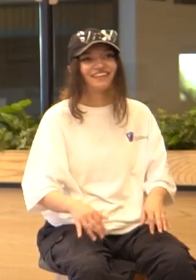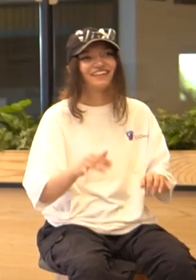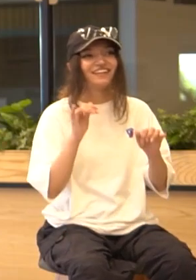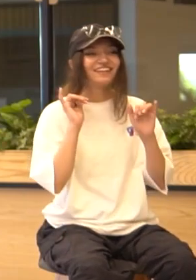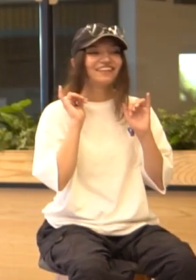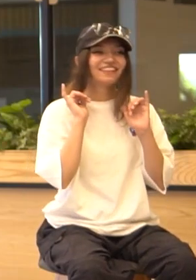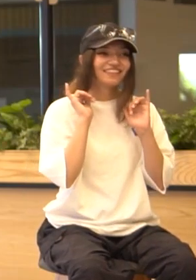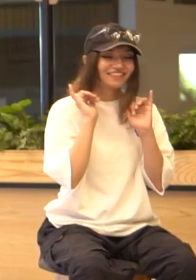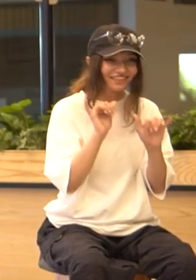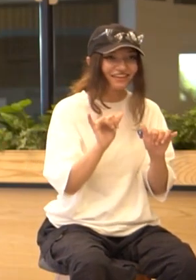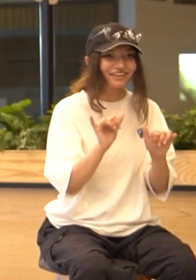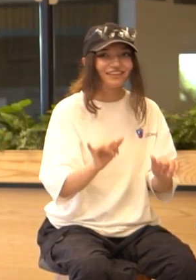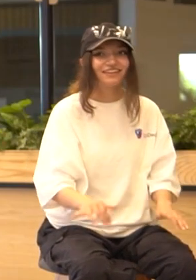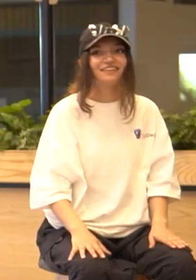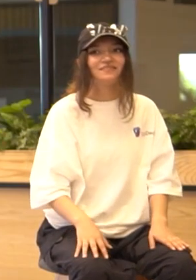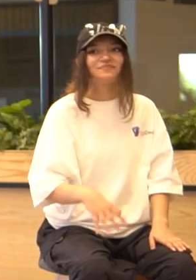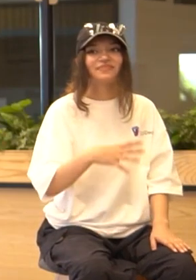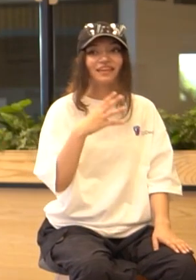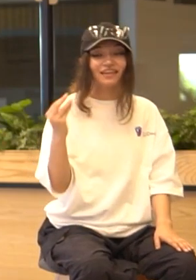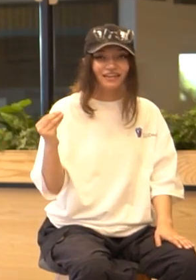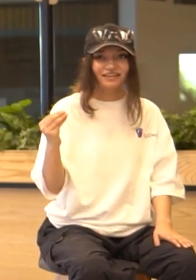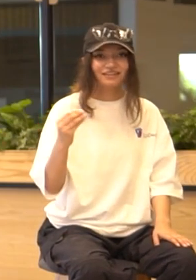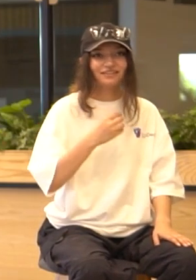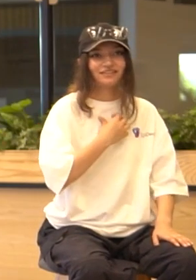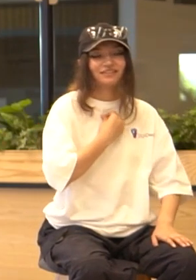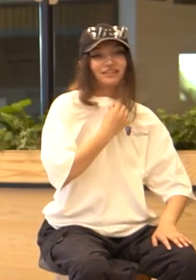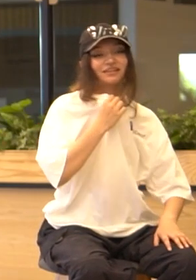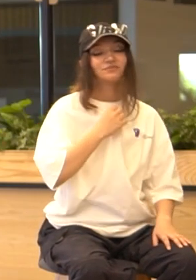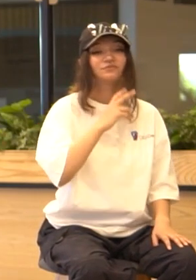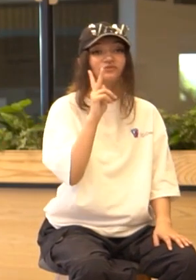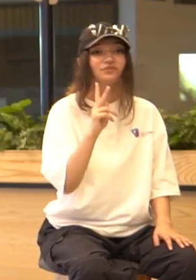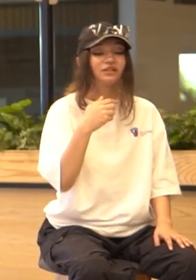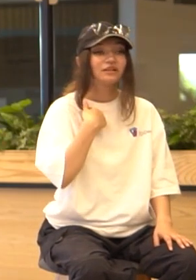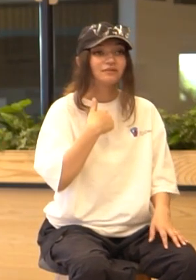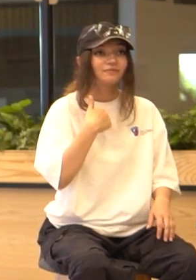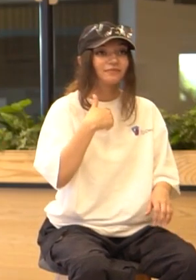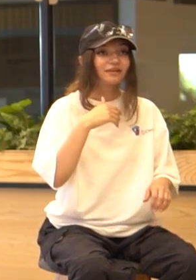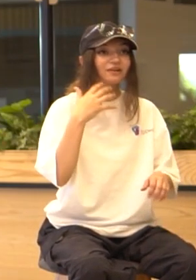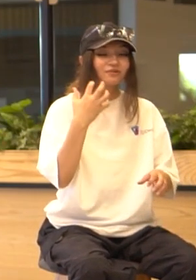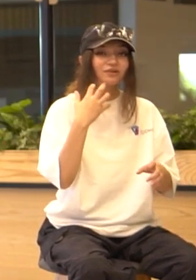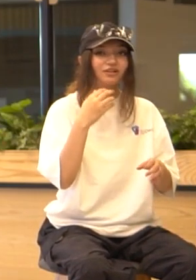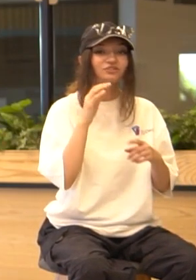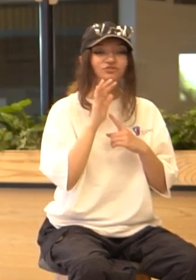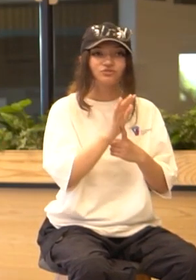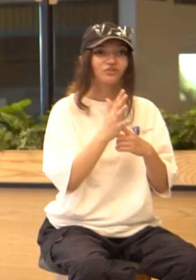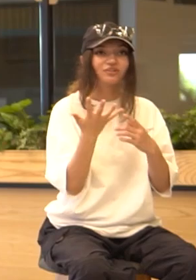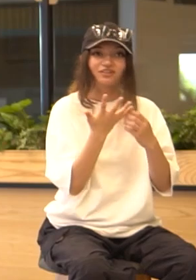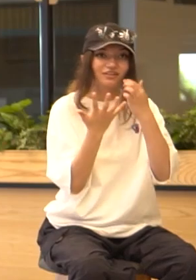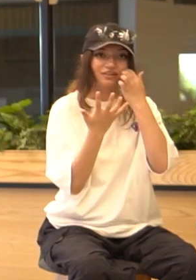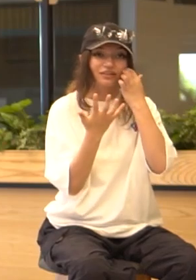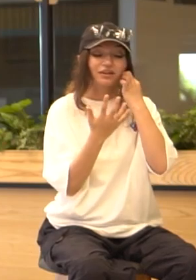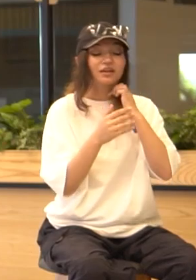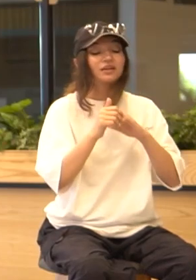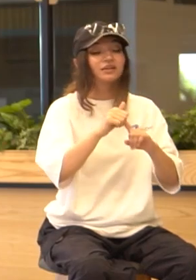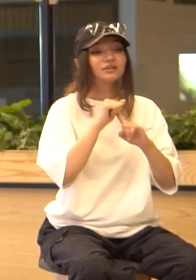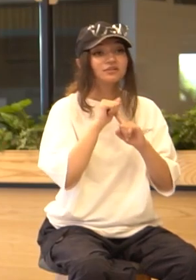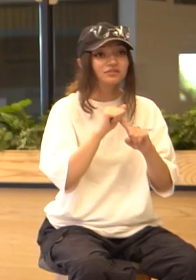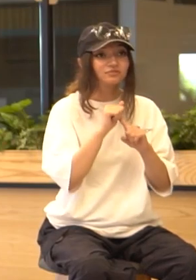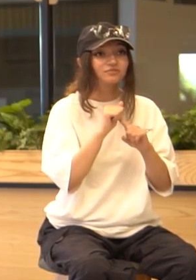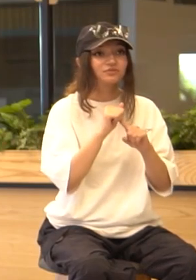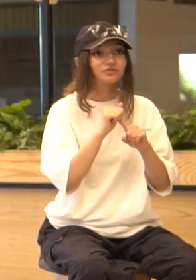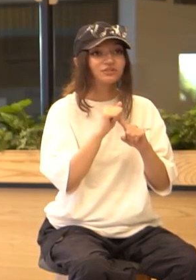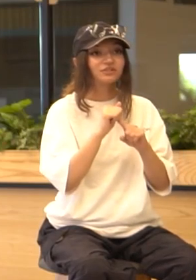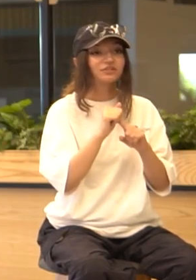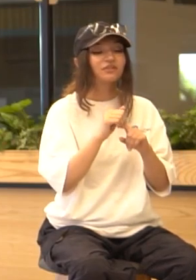this, I think like another thing that I do want to highlight here is the importance of